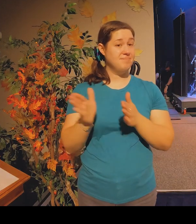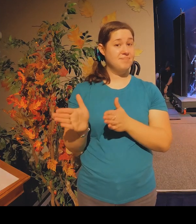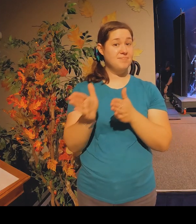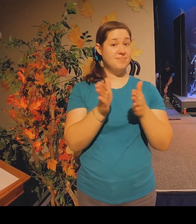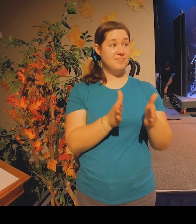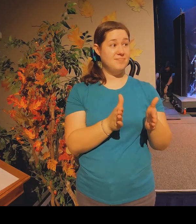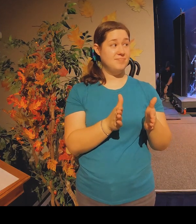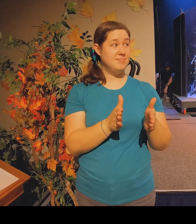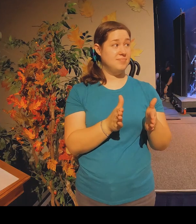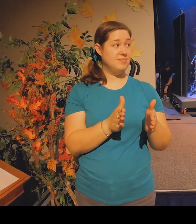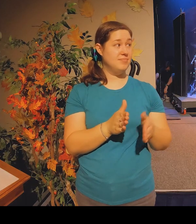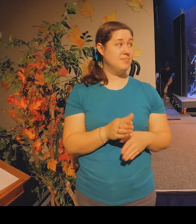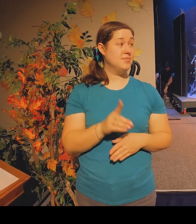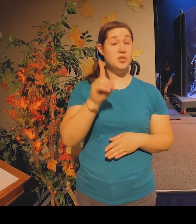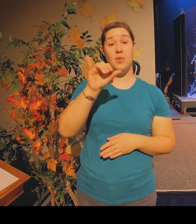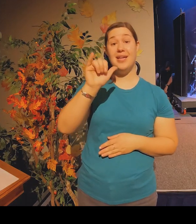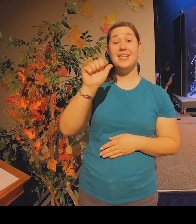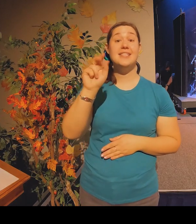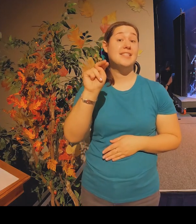And Diane Starling,